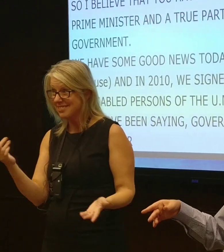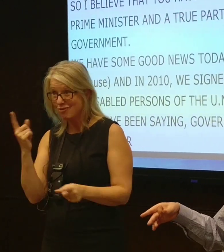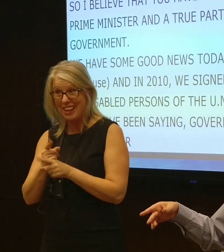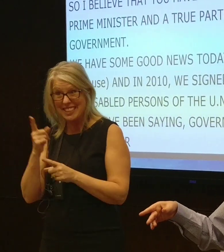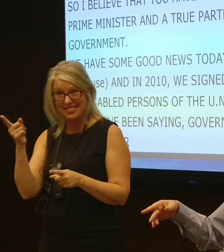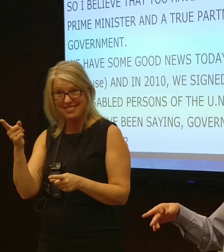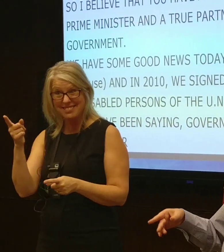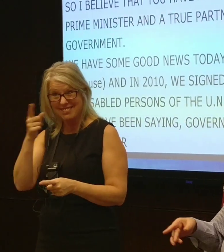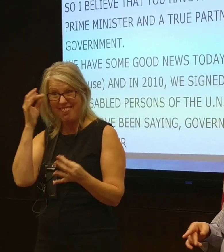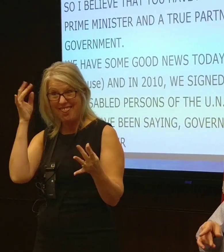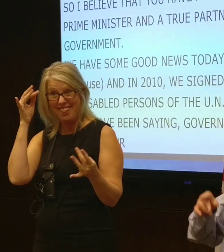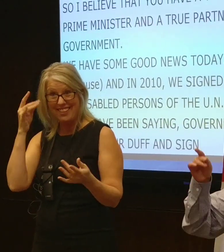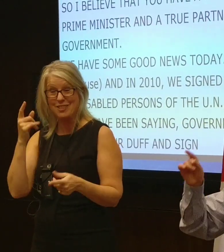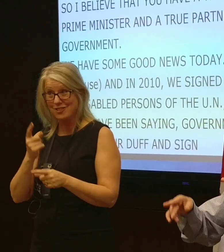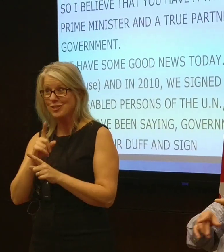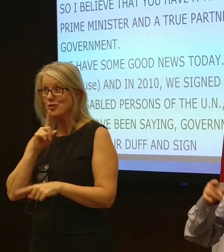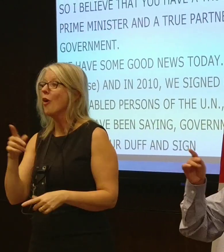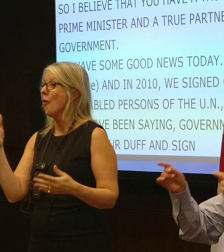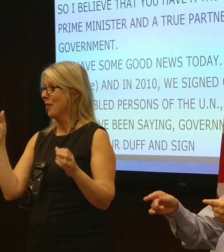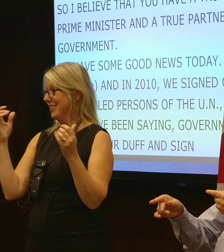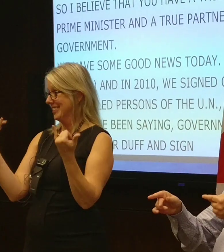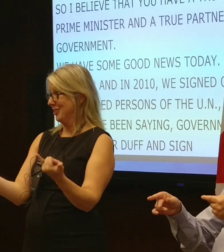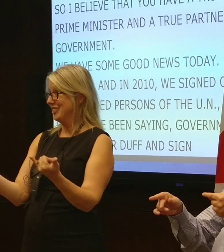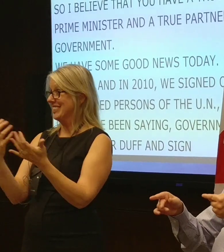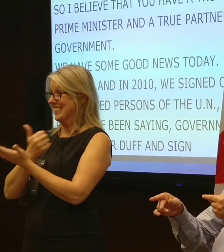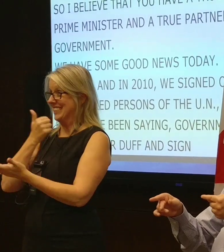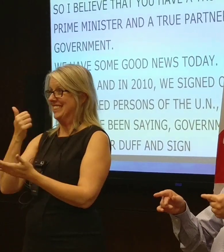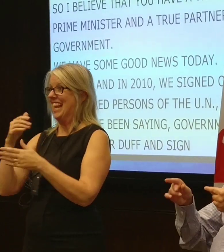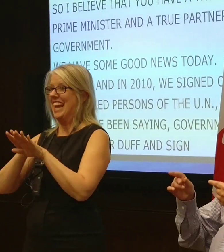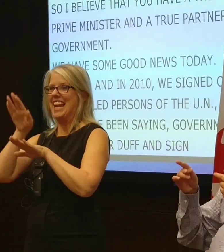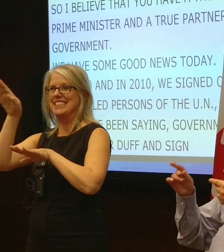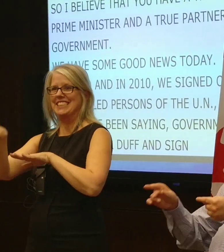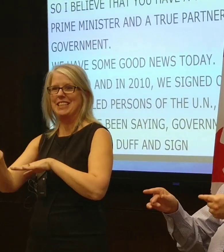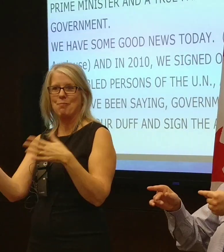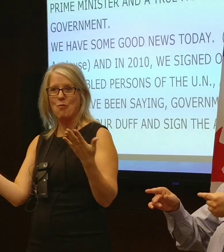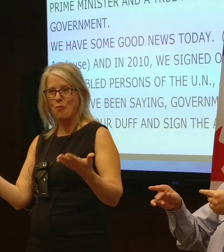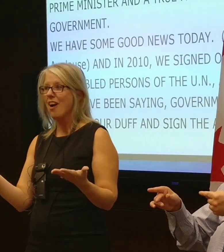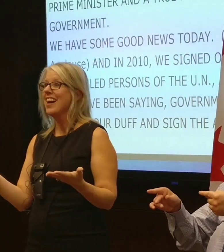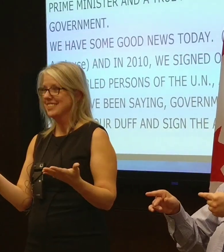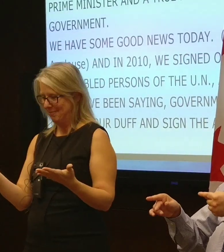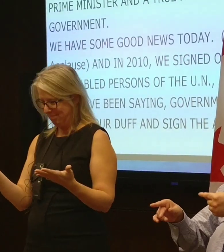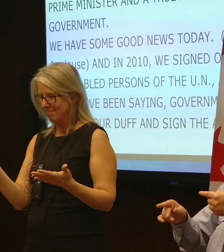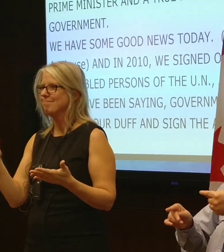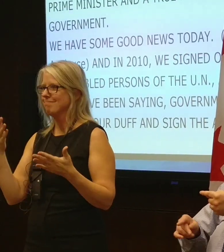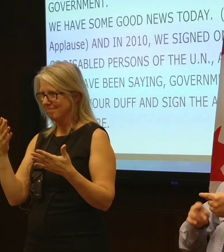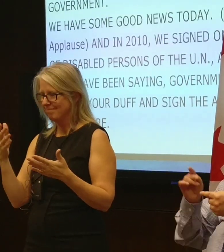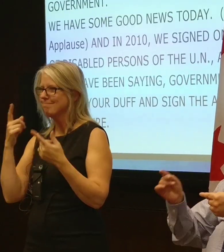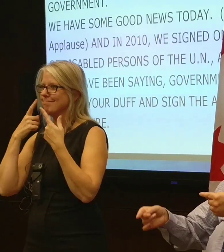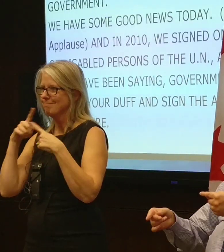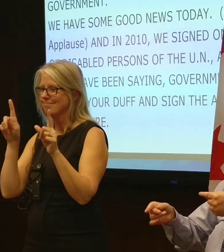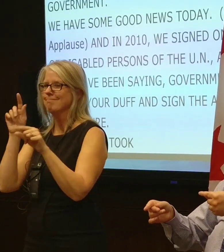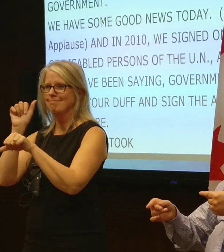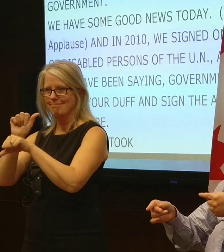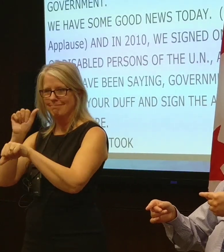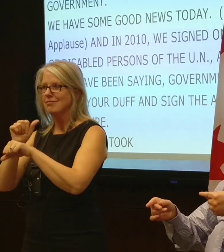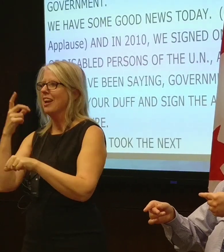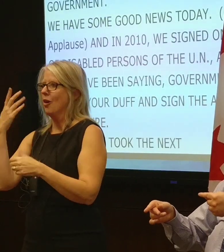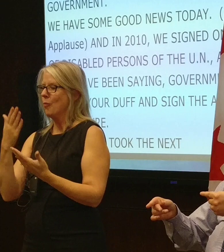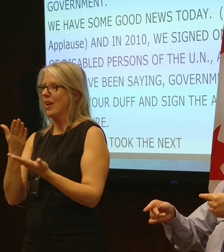Yeah. Okay. Well, today we took the next step in going down that path. We tabled the